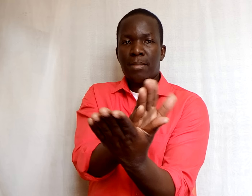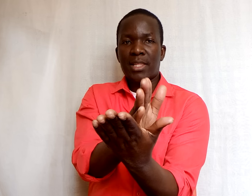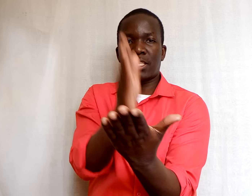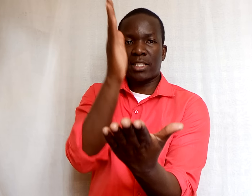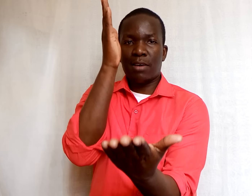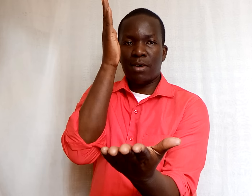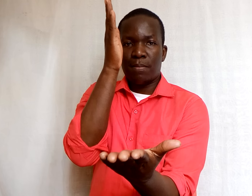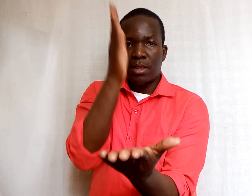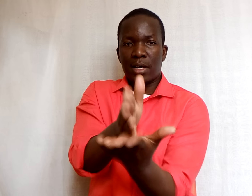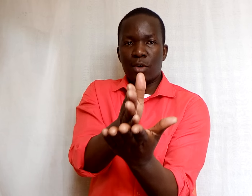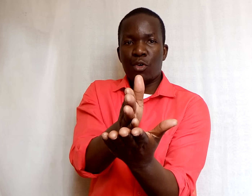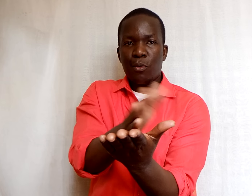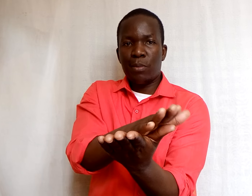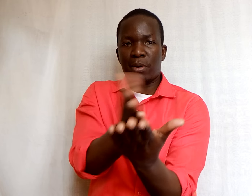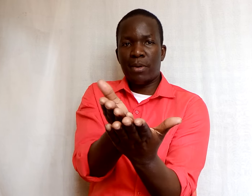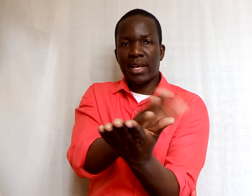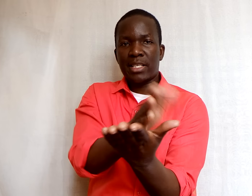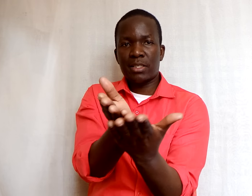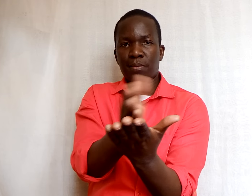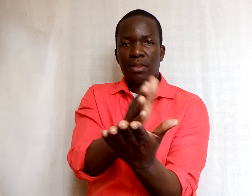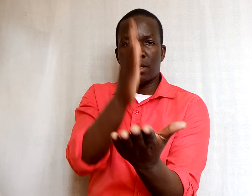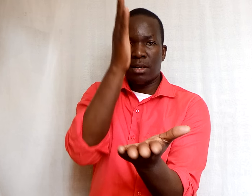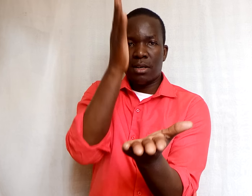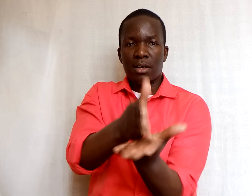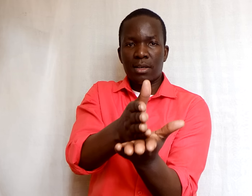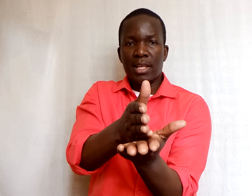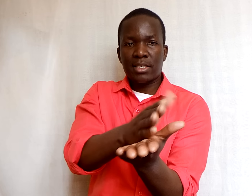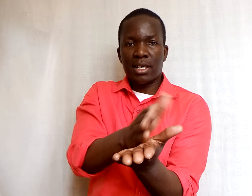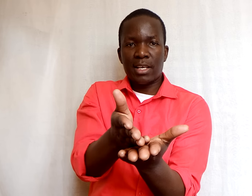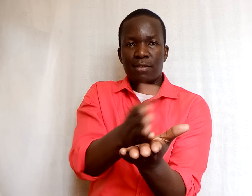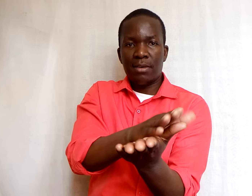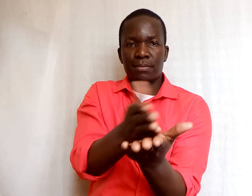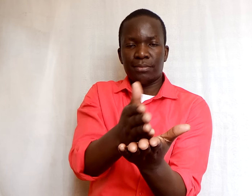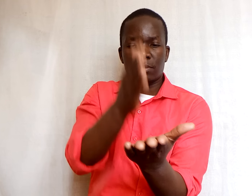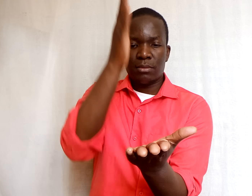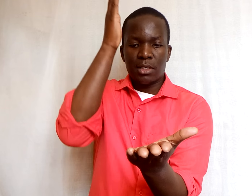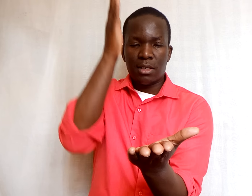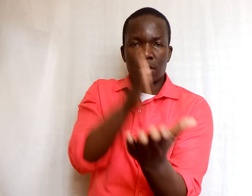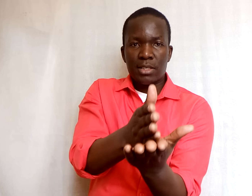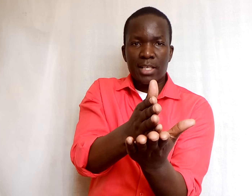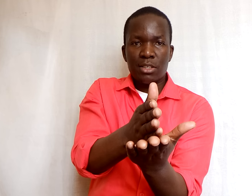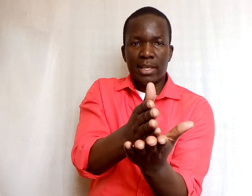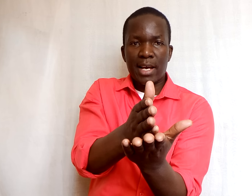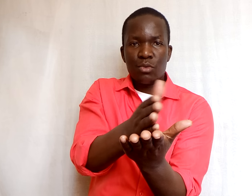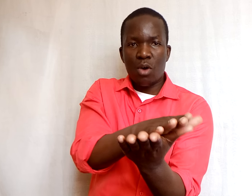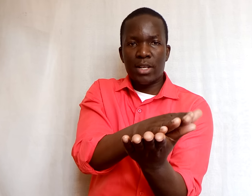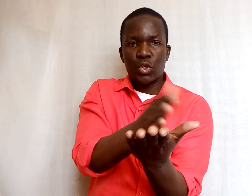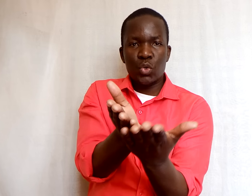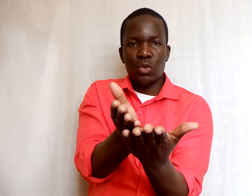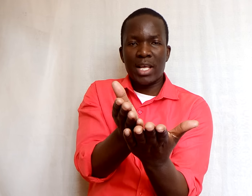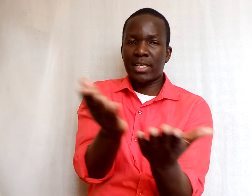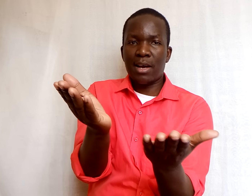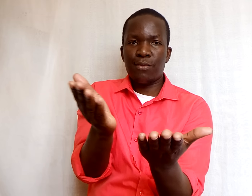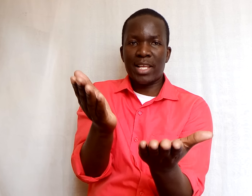that's cassava, the way we prepare it, that's cassava. Just like that, 1, 2, that's enough. That's